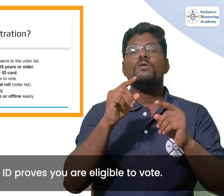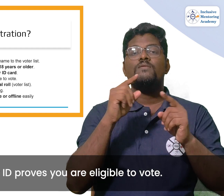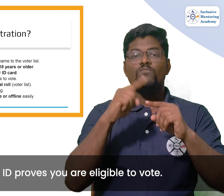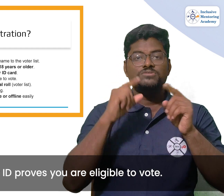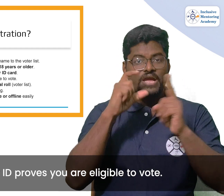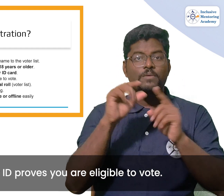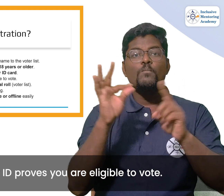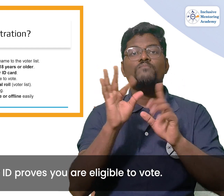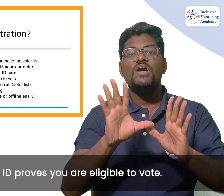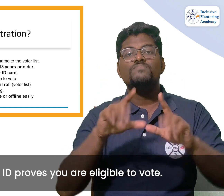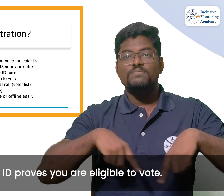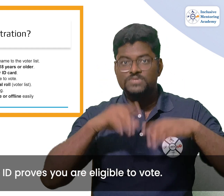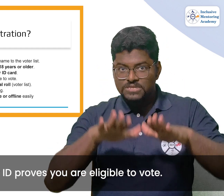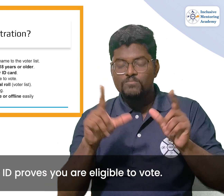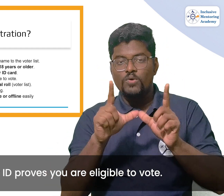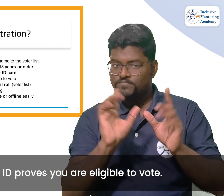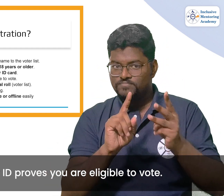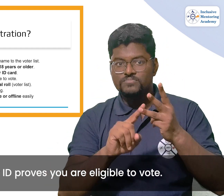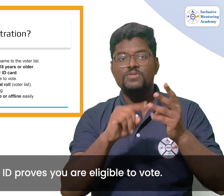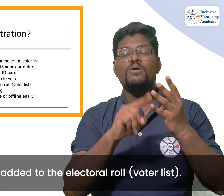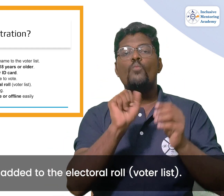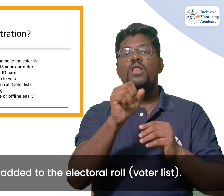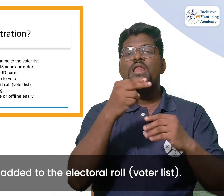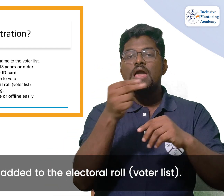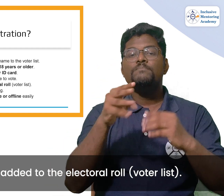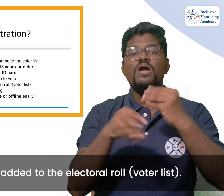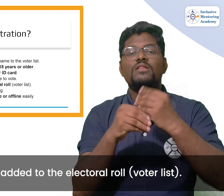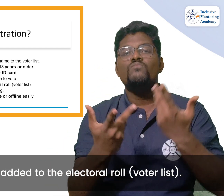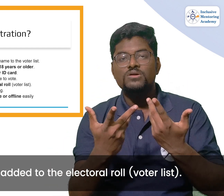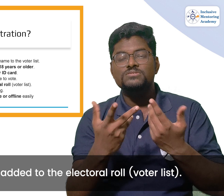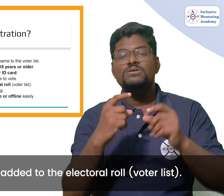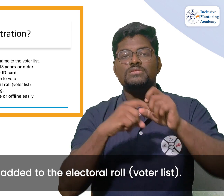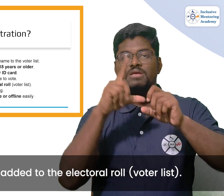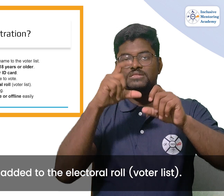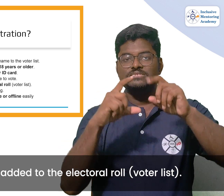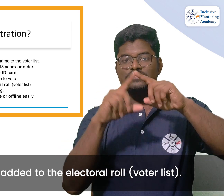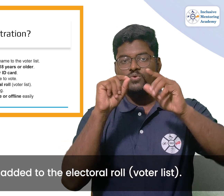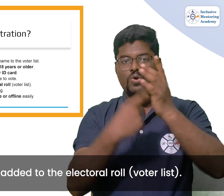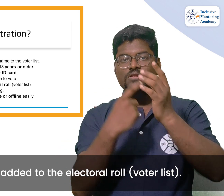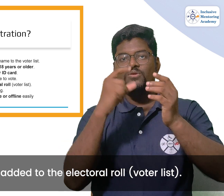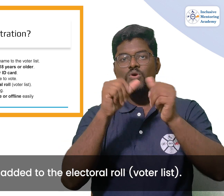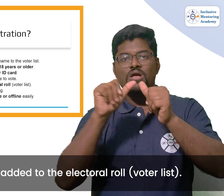The voter ID proves you are eligible to vote. Your name is added to the electoral roll.